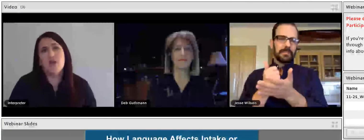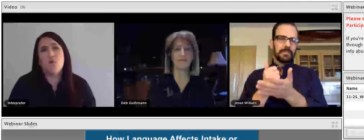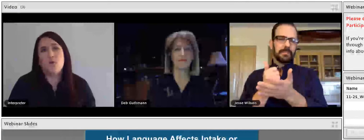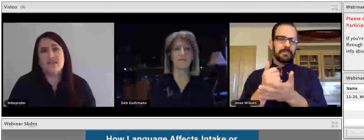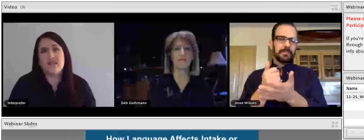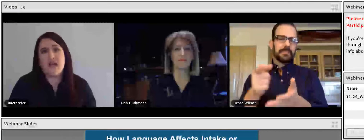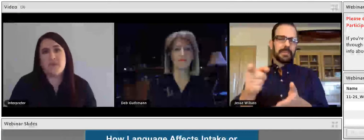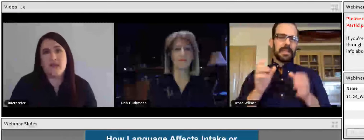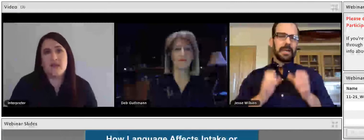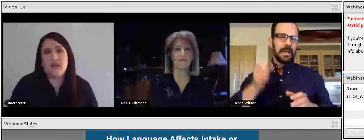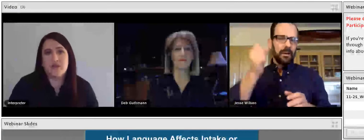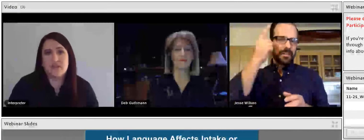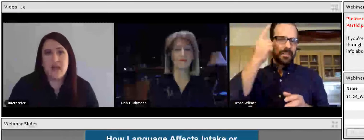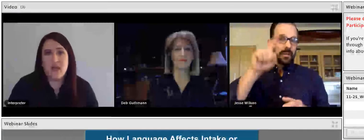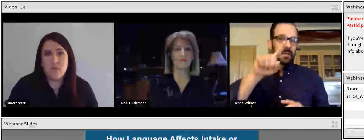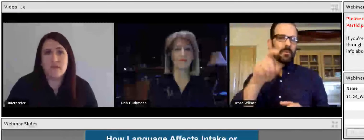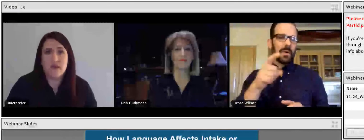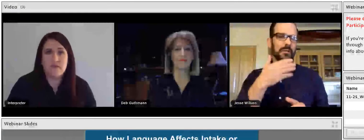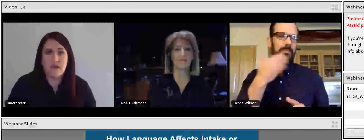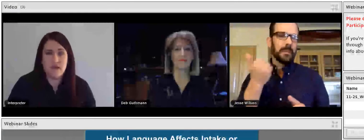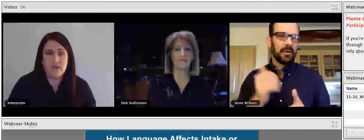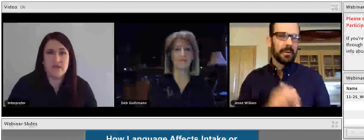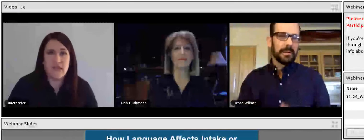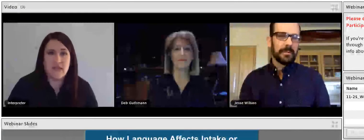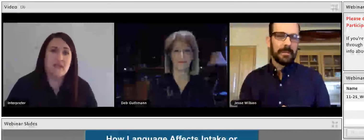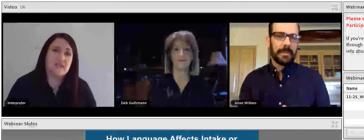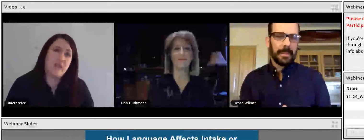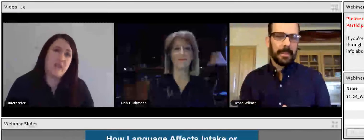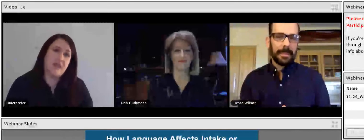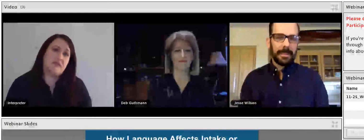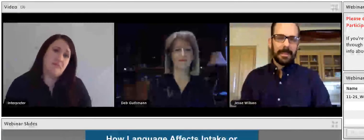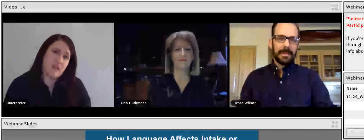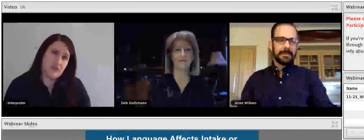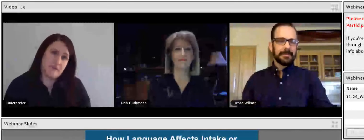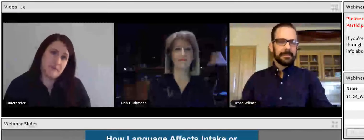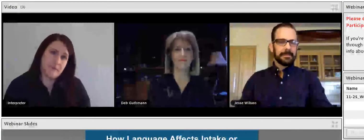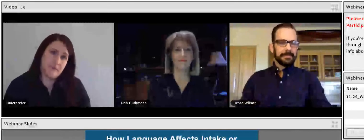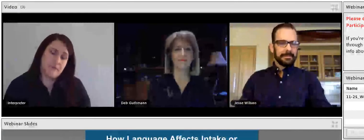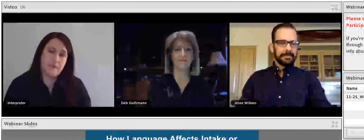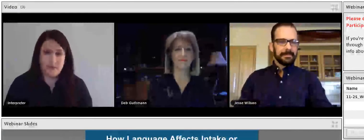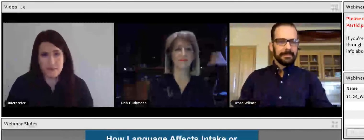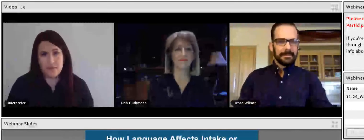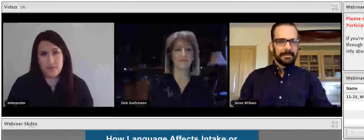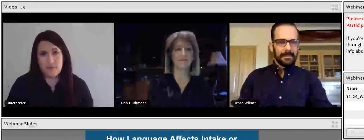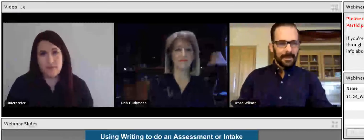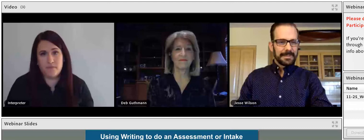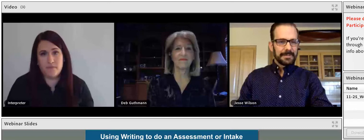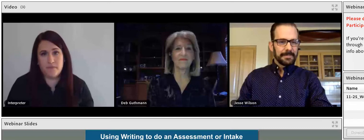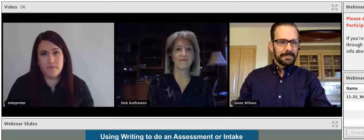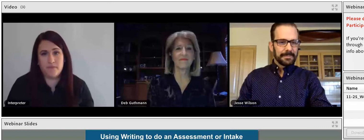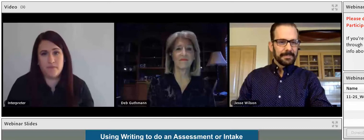and demonstrate what's happening in order to help clarify the understanding and to make it better.